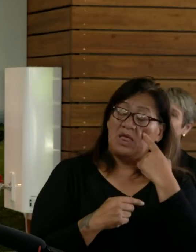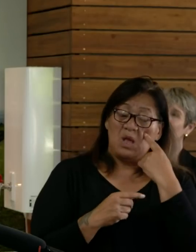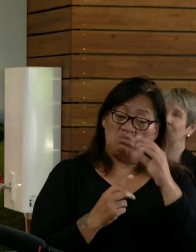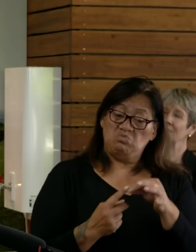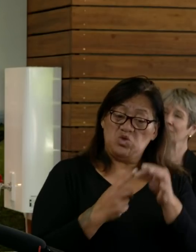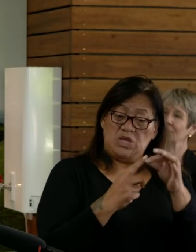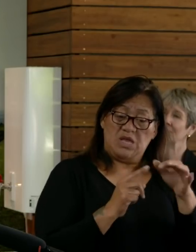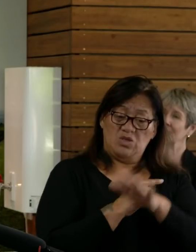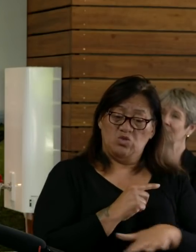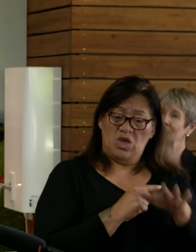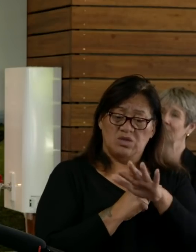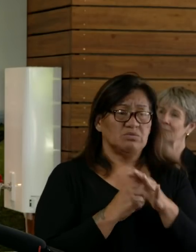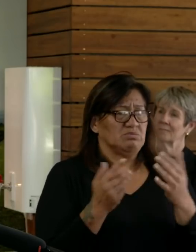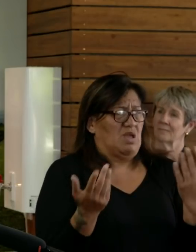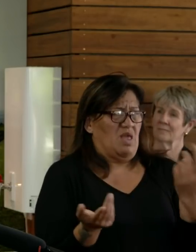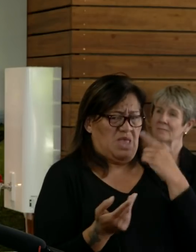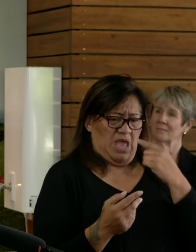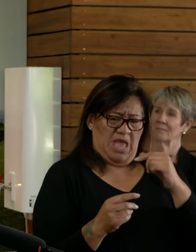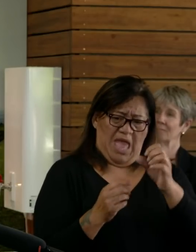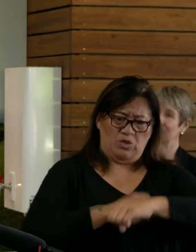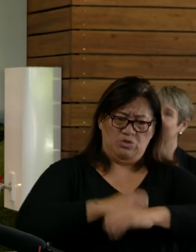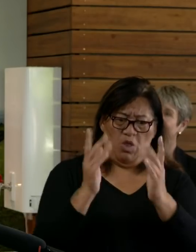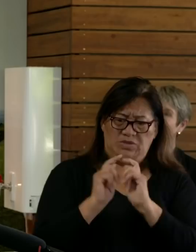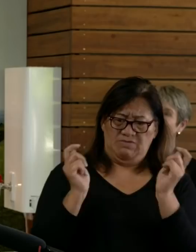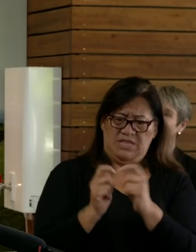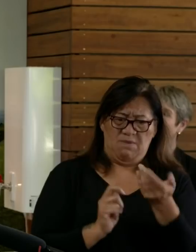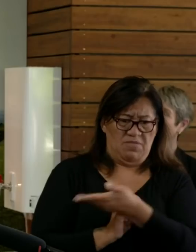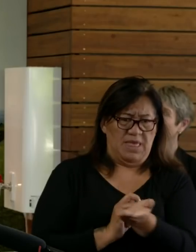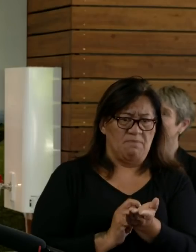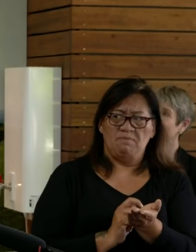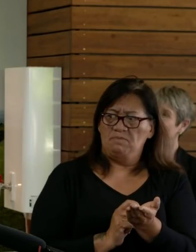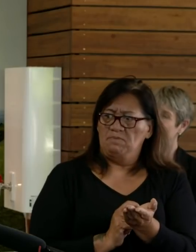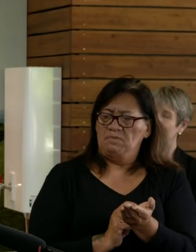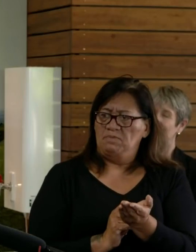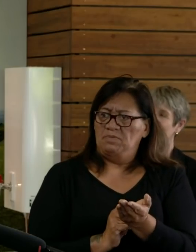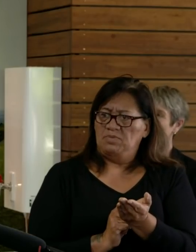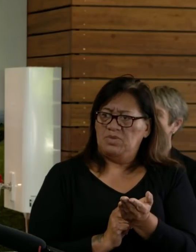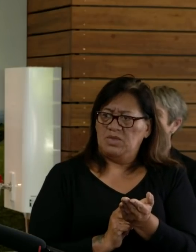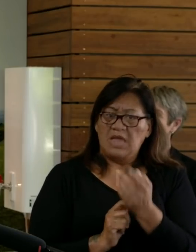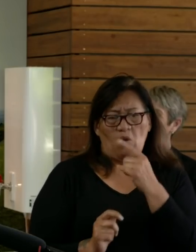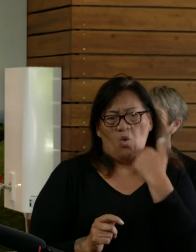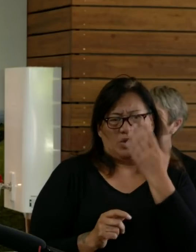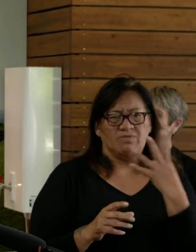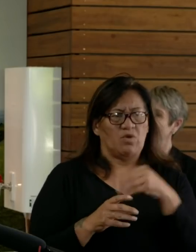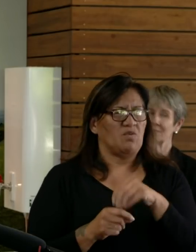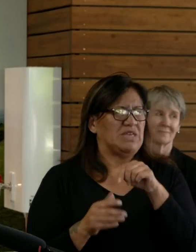operations are what an organisation like the Explosive Ordnance Disposal Squadron gets involved